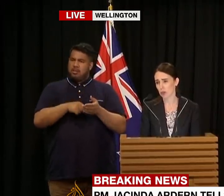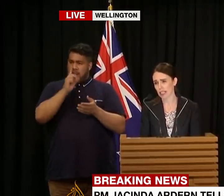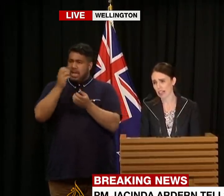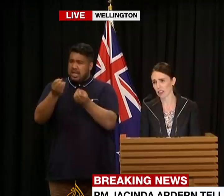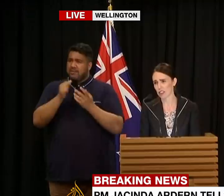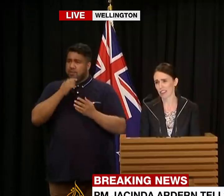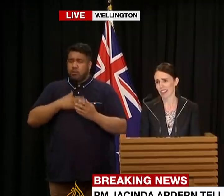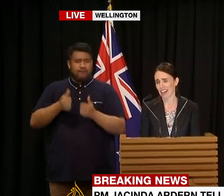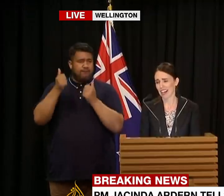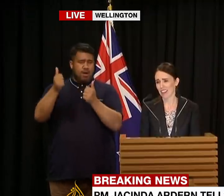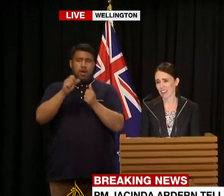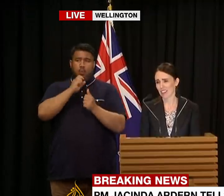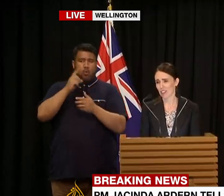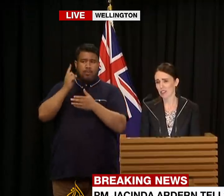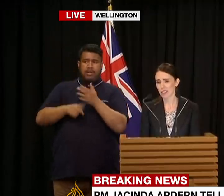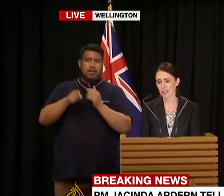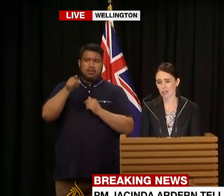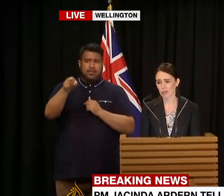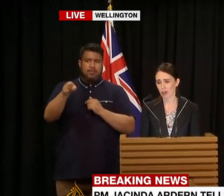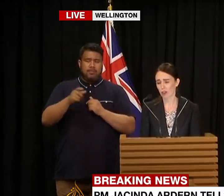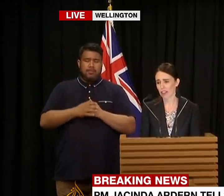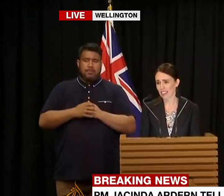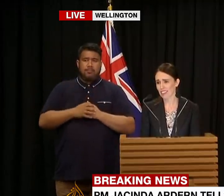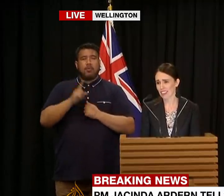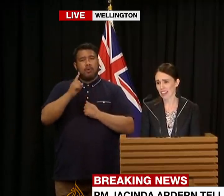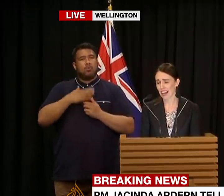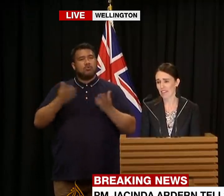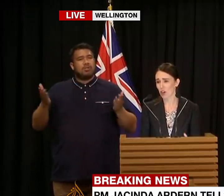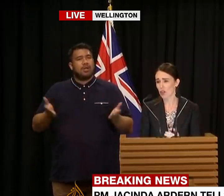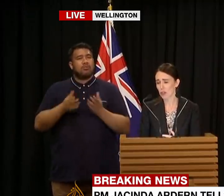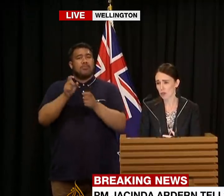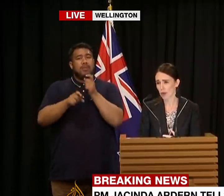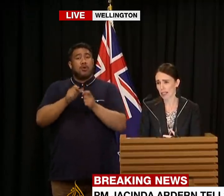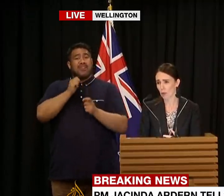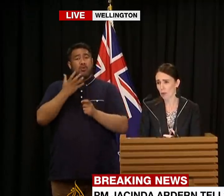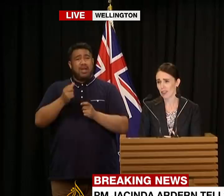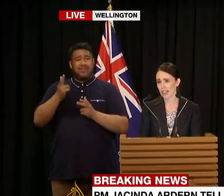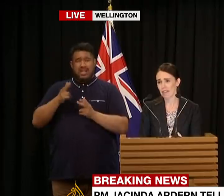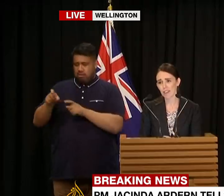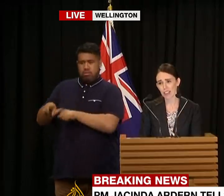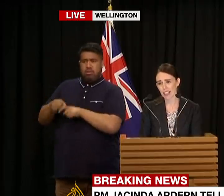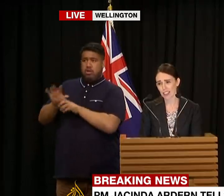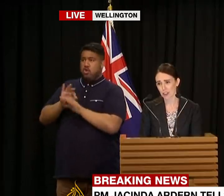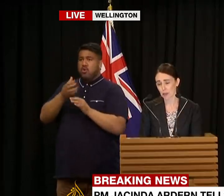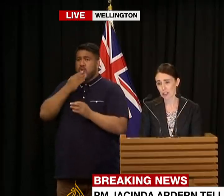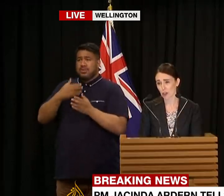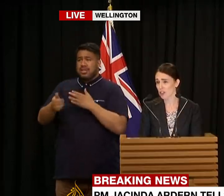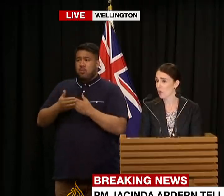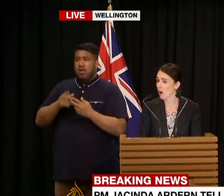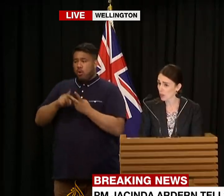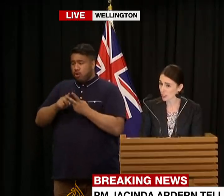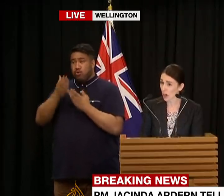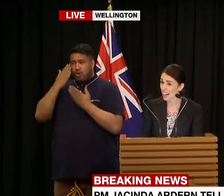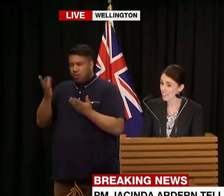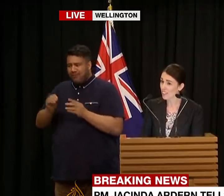do want to encourage that users of guns that they have no use for anymore, even if they can't determine its